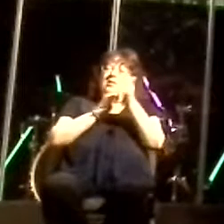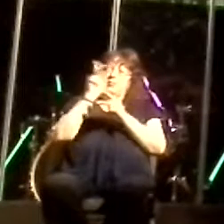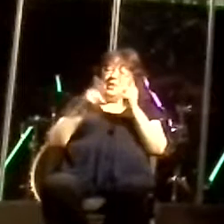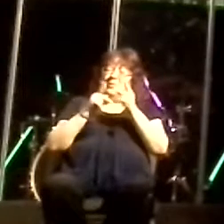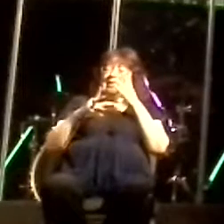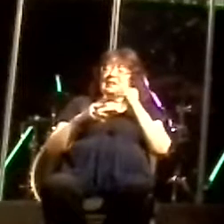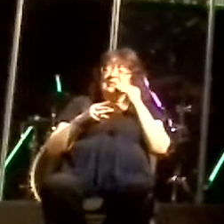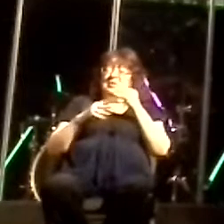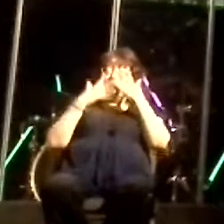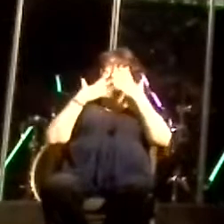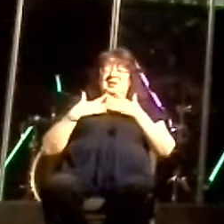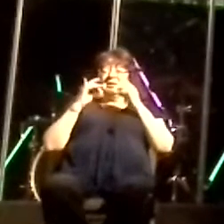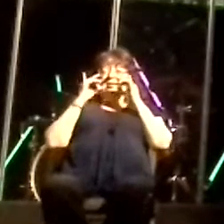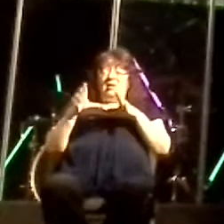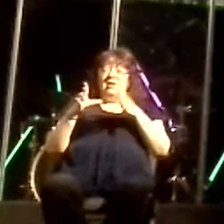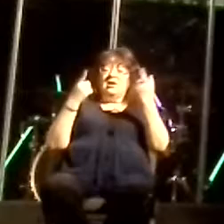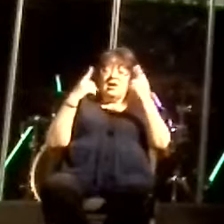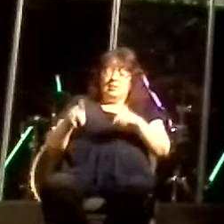people who have experienced trauma,